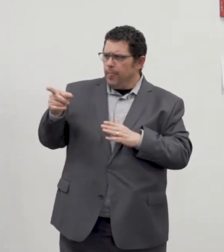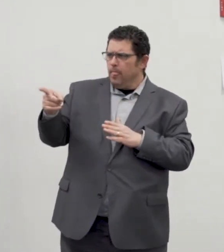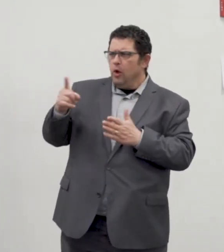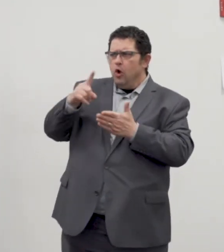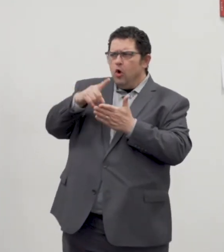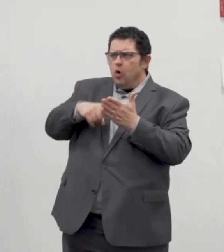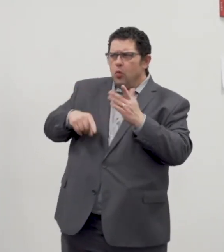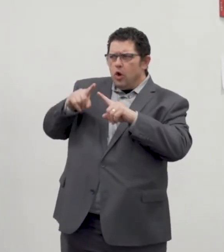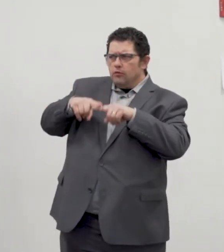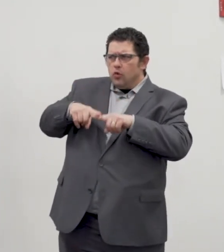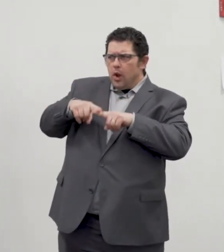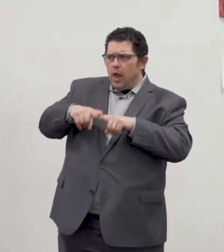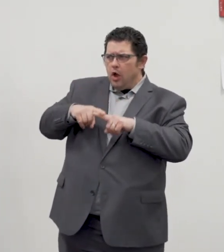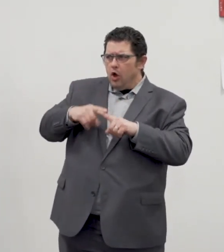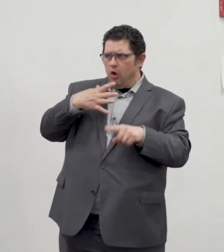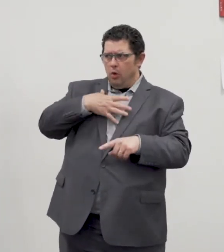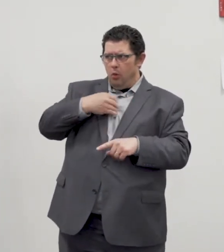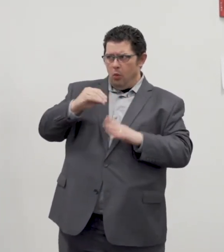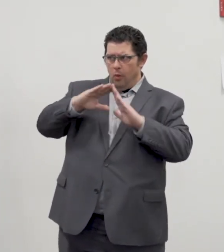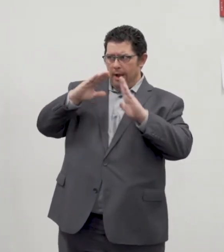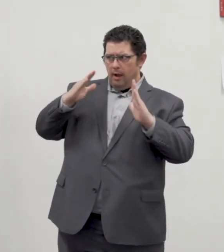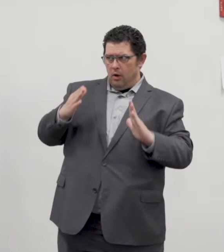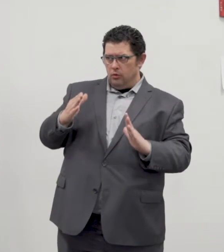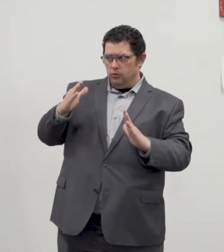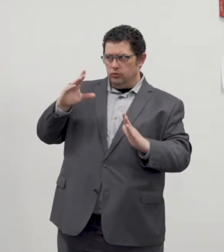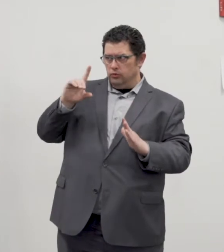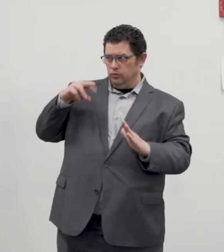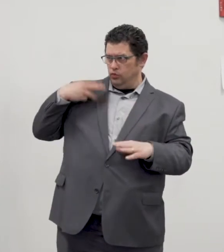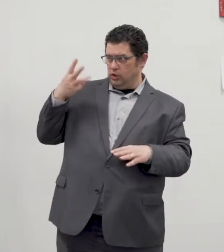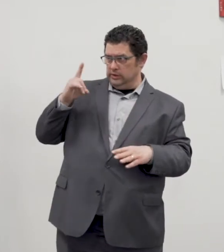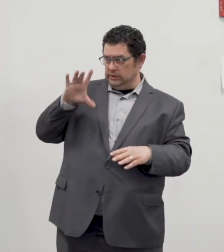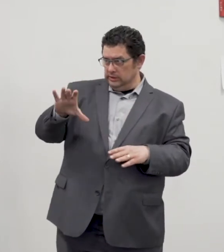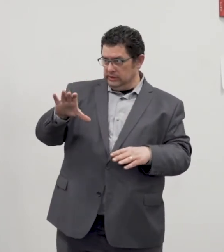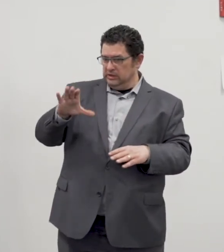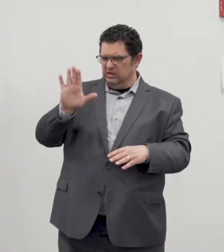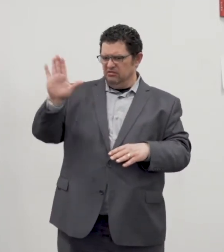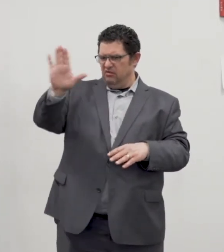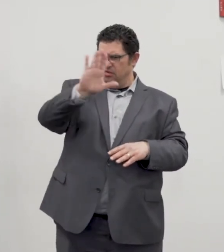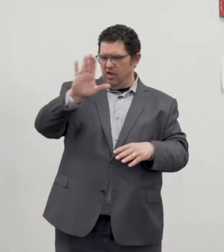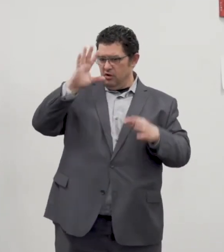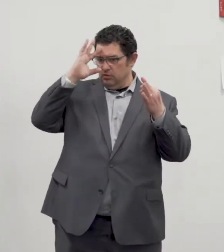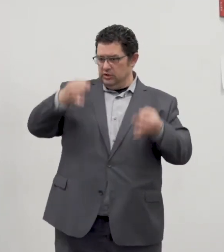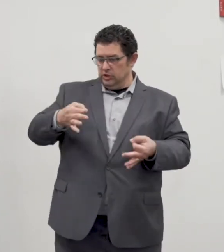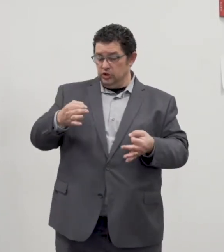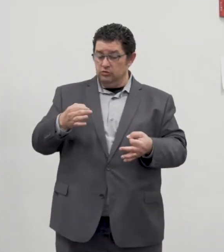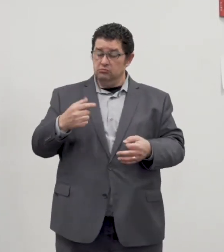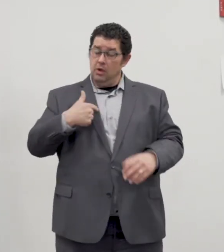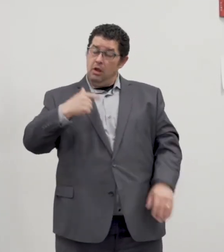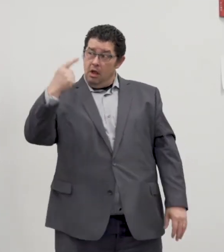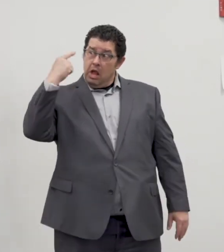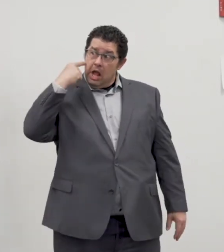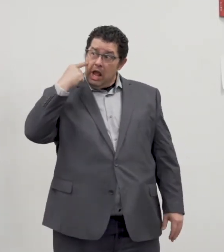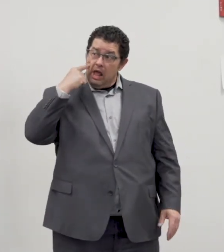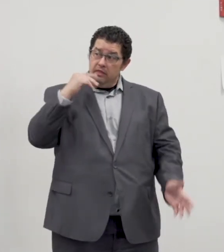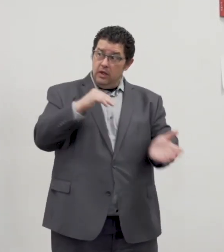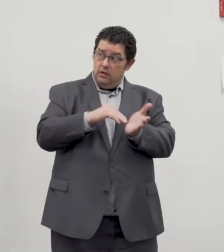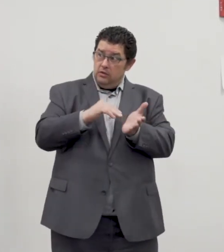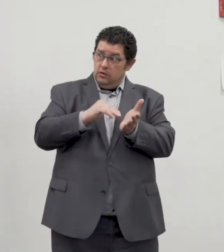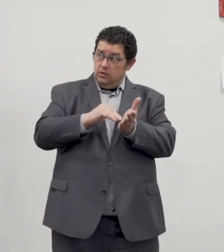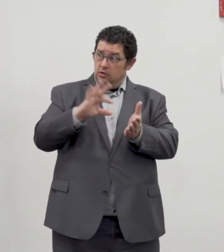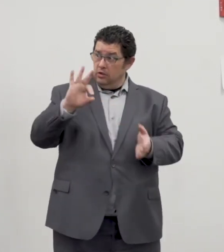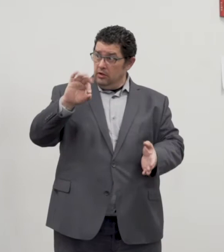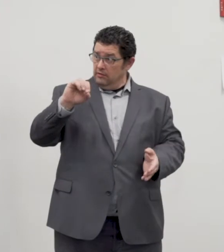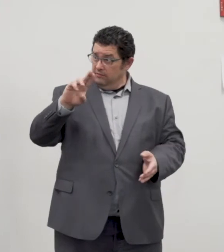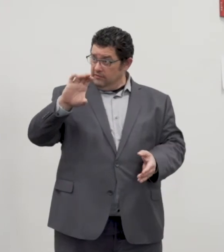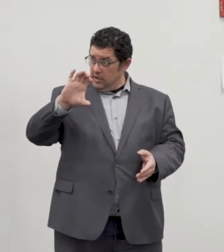Force and their guidance on reopening versus conversations you're having more locally? I think Dr. Fauci has been helpful. I think the CDC has been helpful.